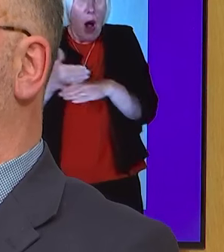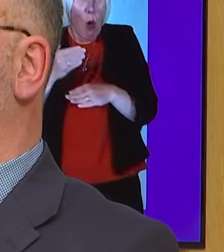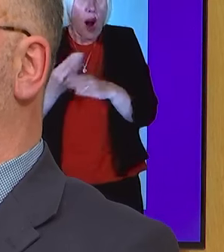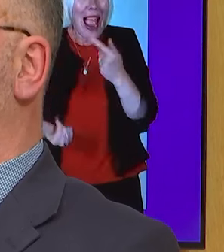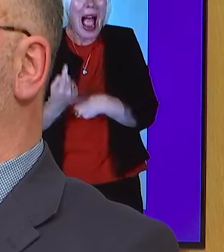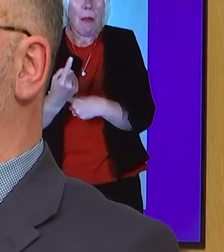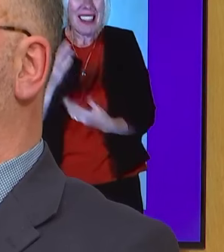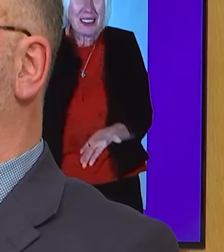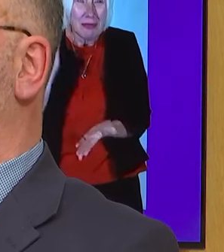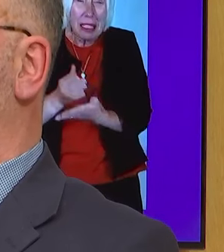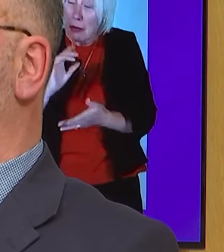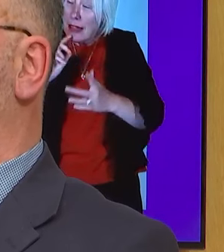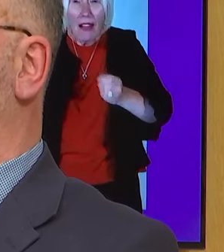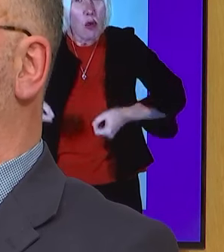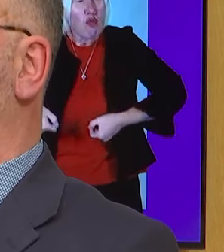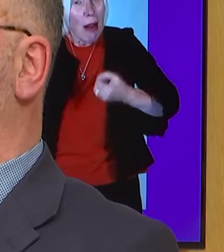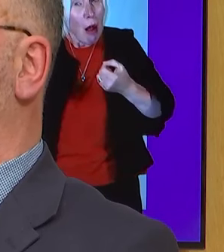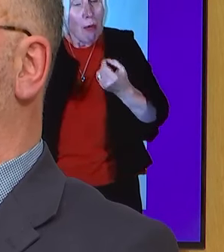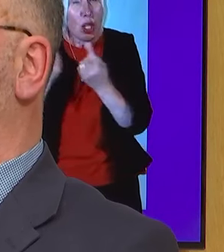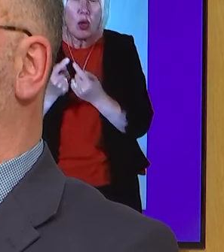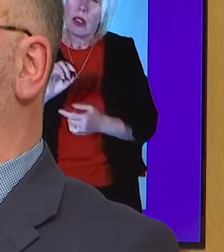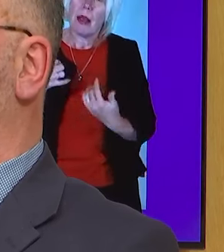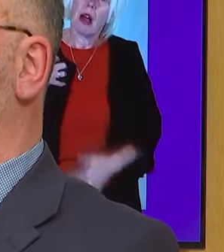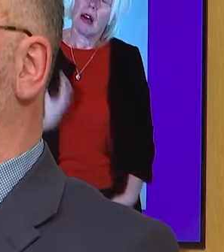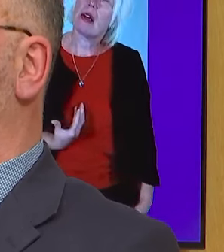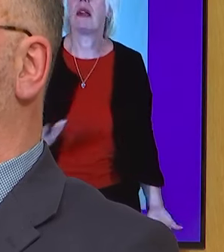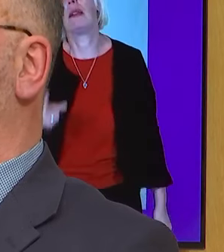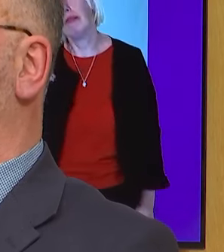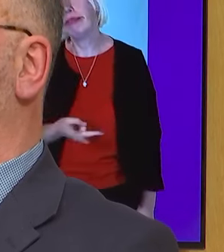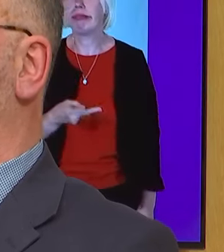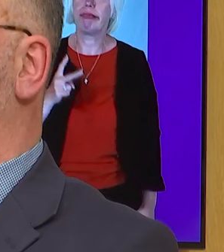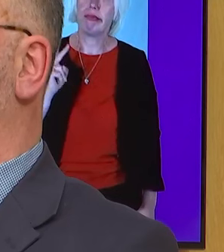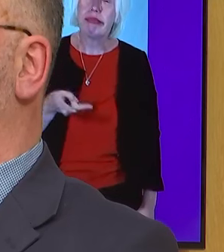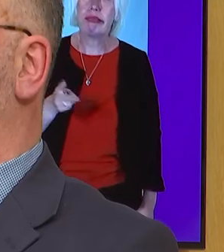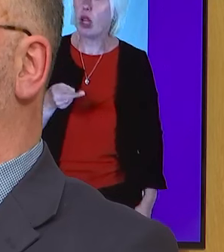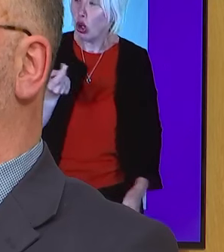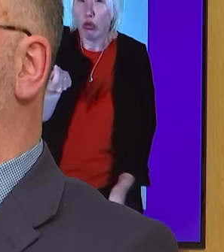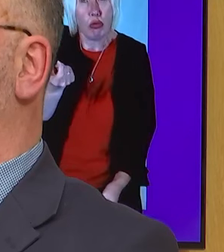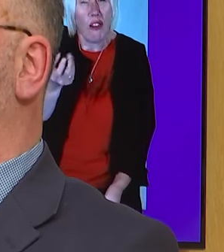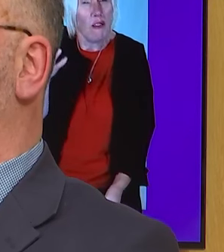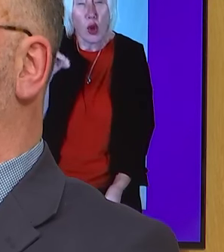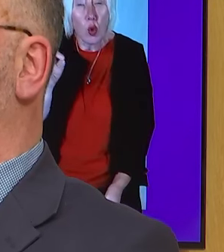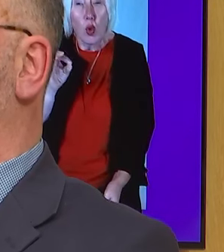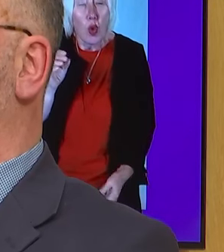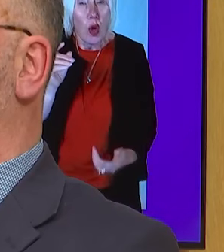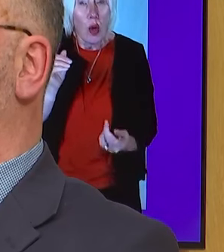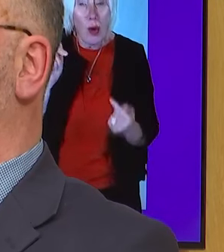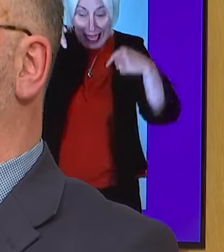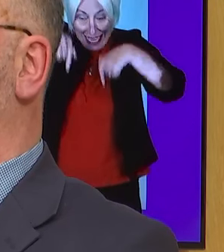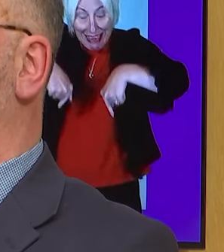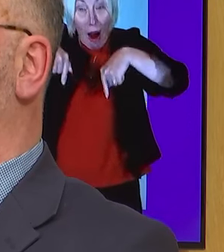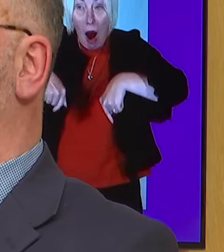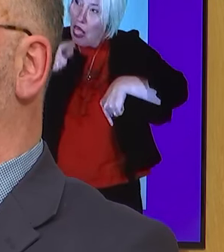genuinely bringing up these issues, and it can be tiring, because there aren't that many of us who get to be in this position, to be